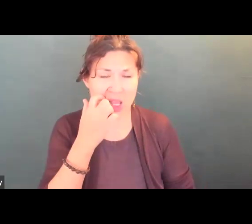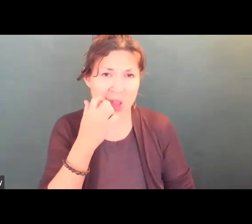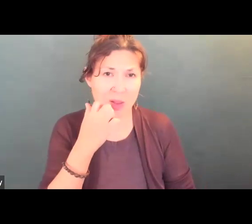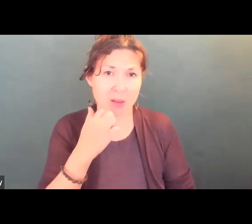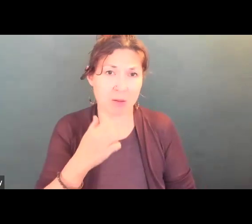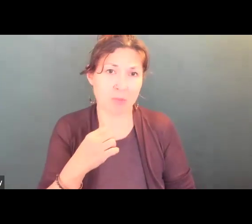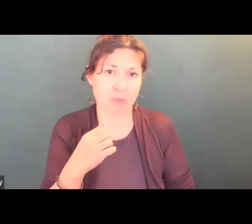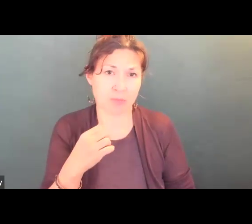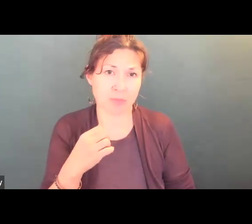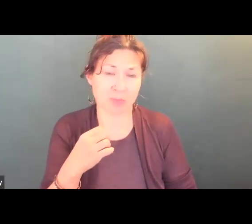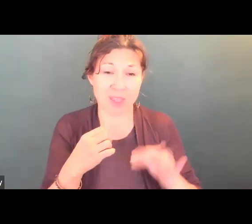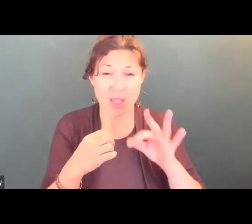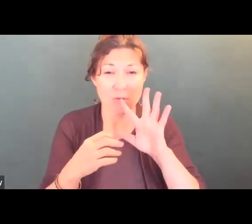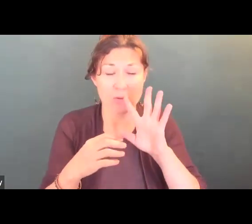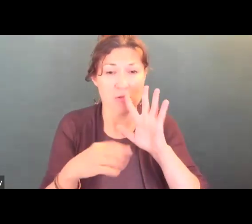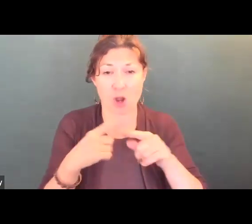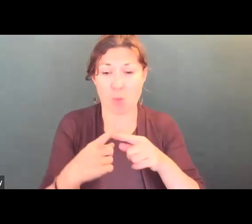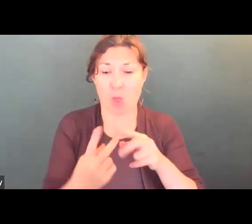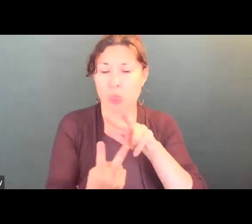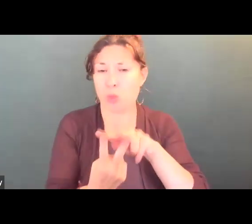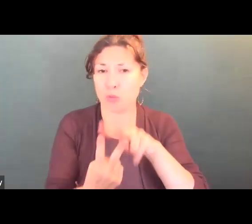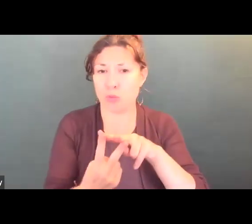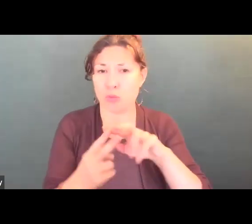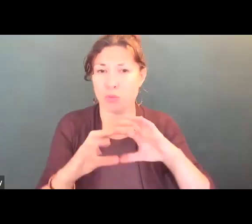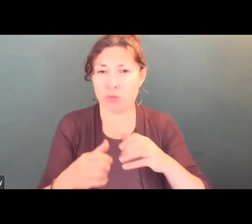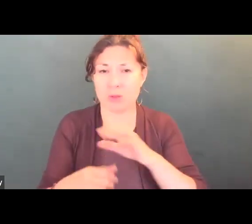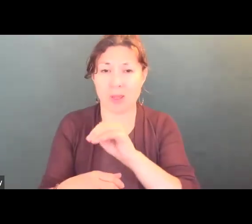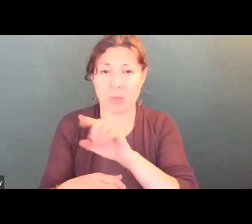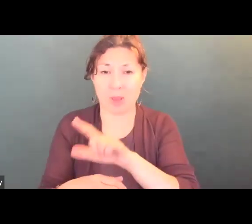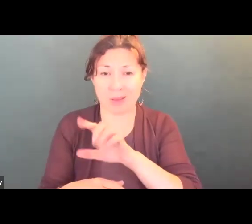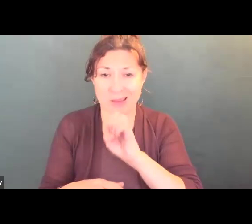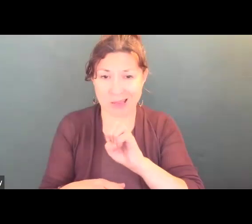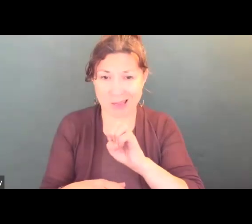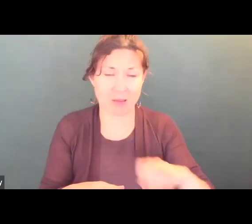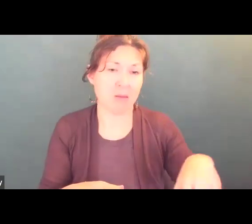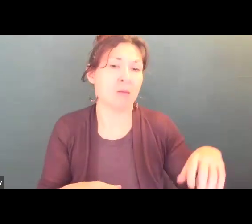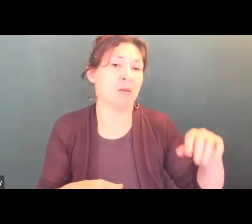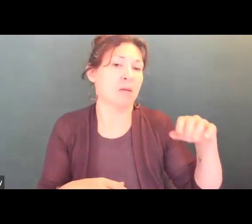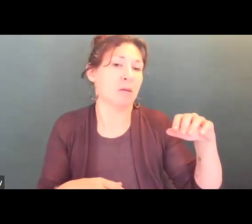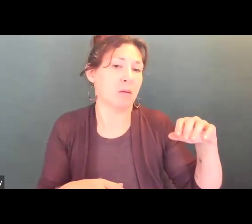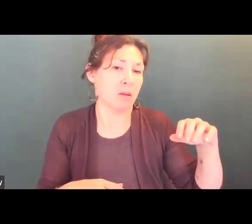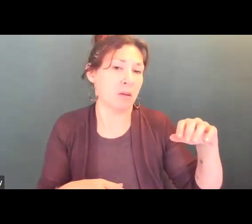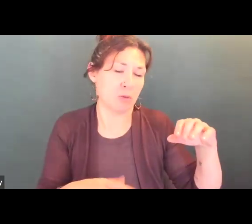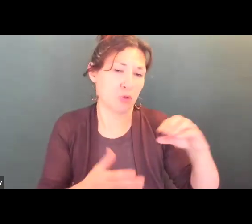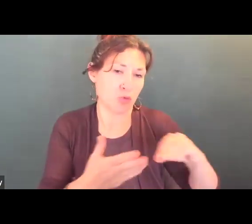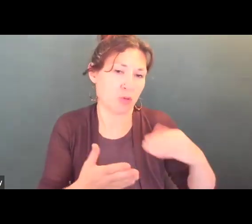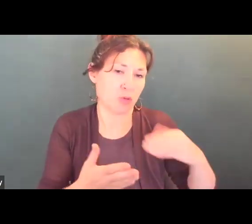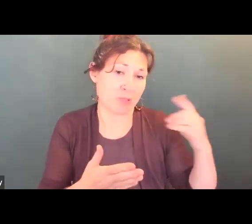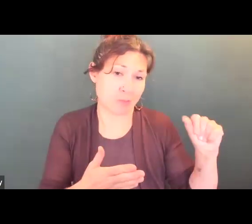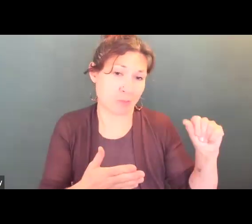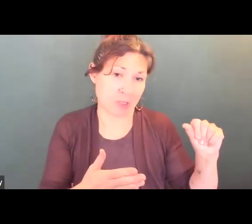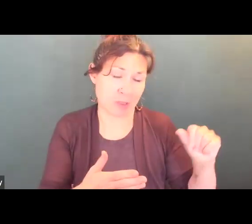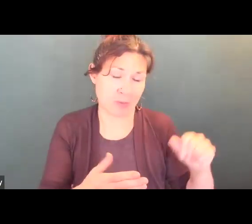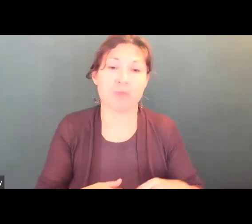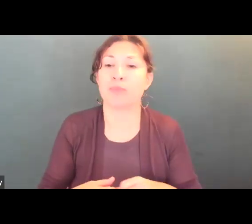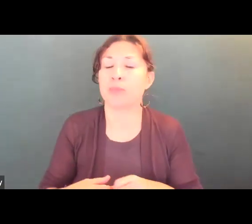particularly within those two additional groups of students that I just raised. Happy to share